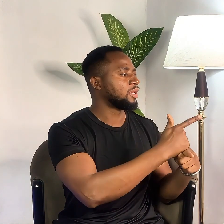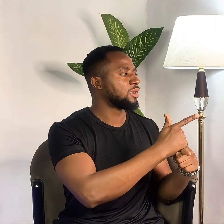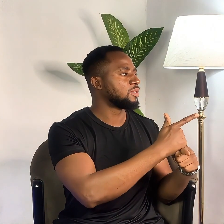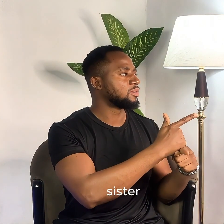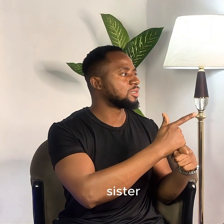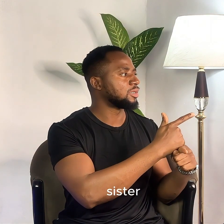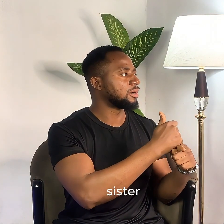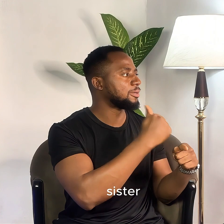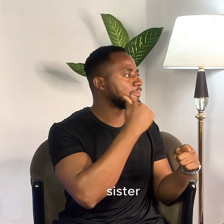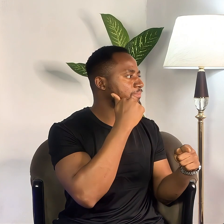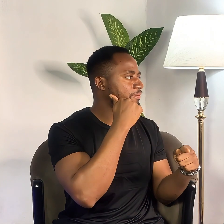sister,